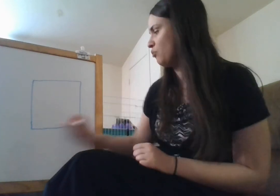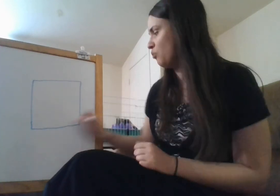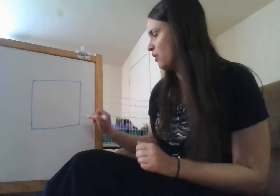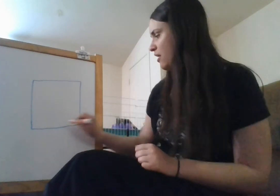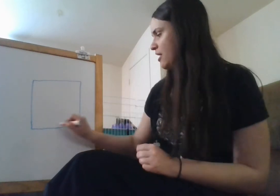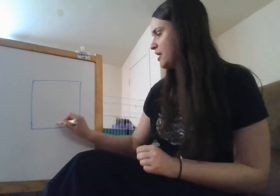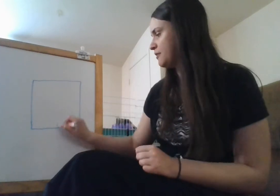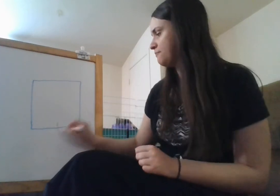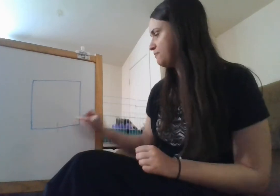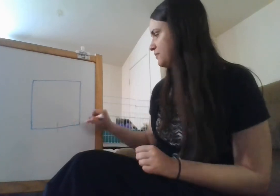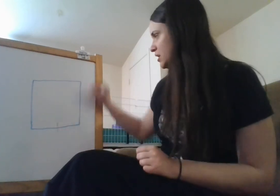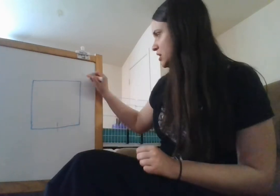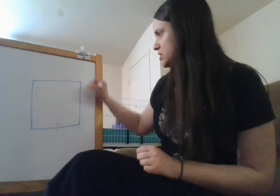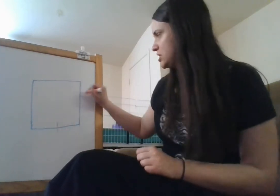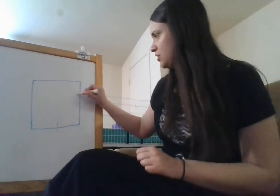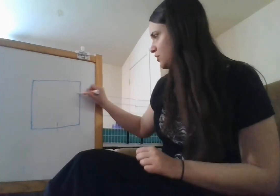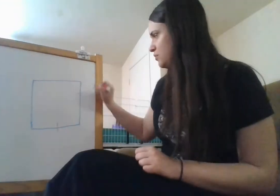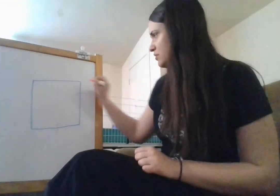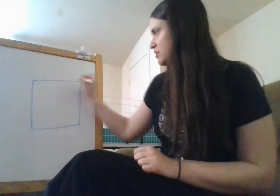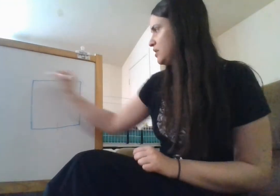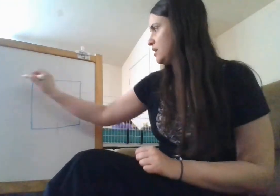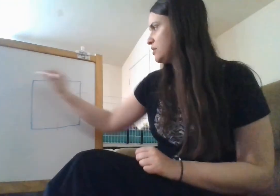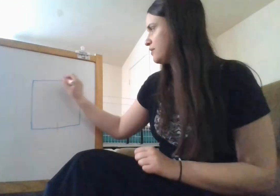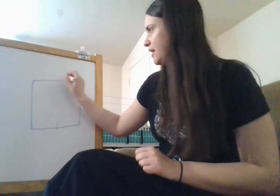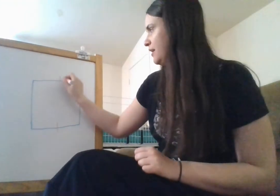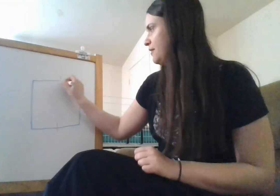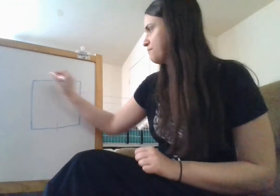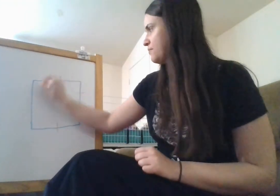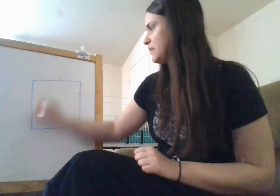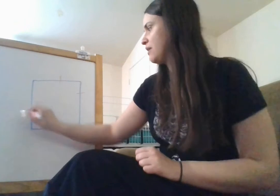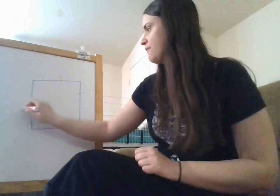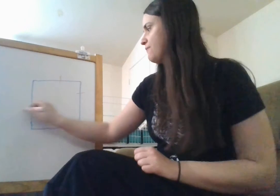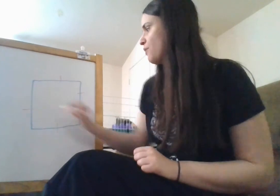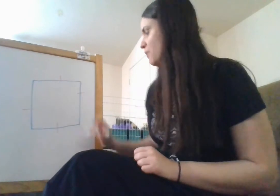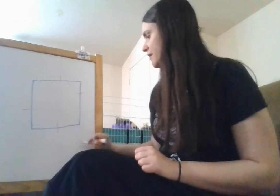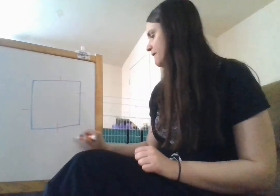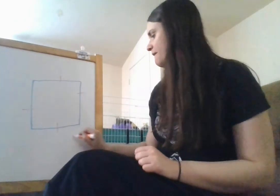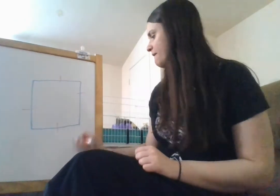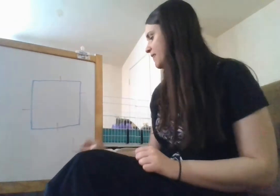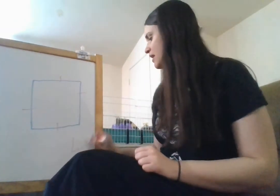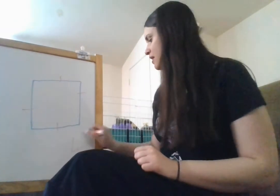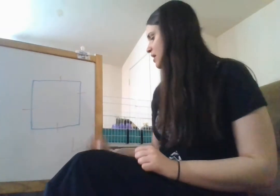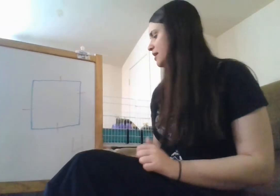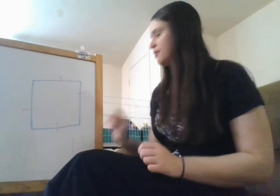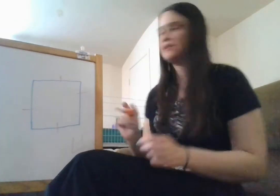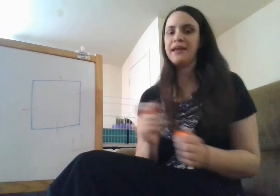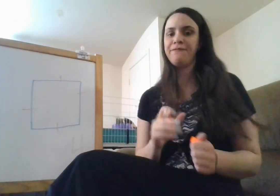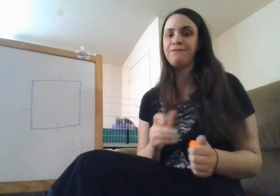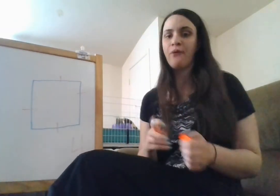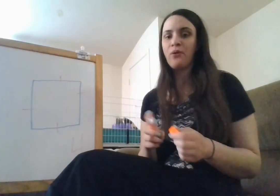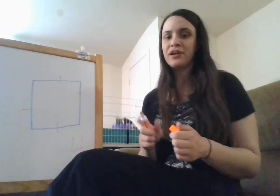1, 2, 3, 4. Can we say 4